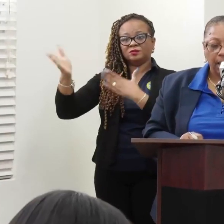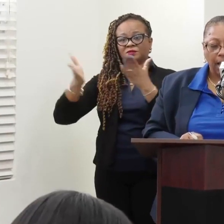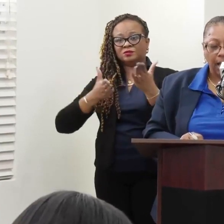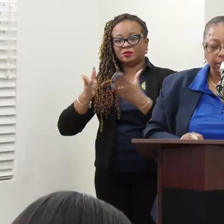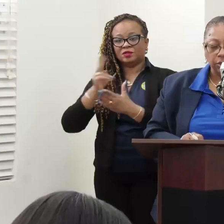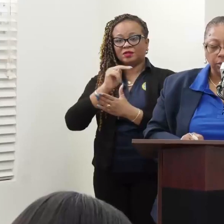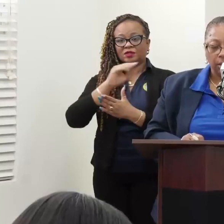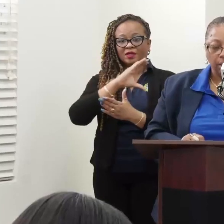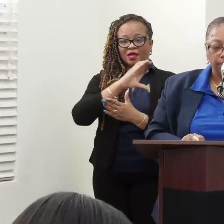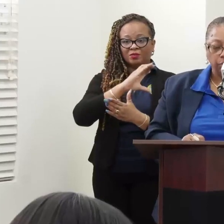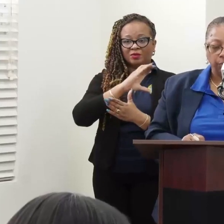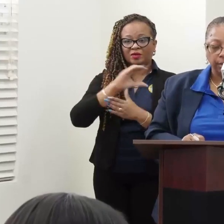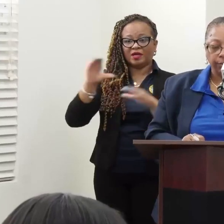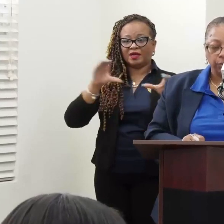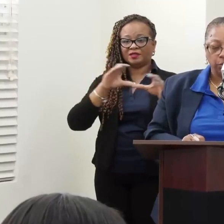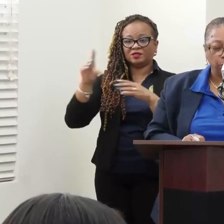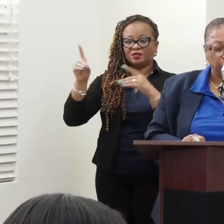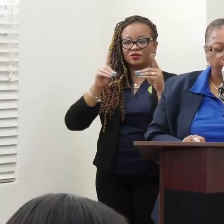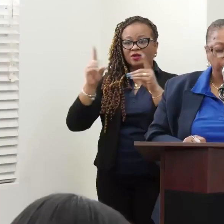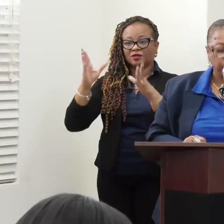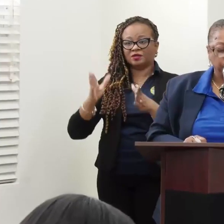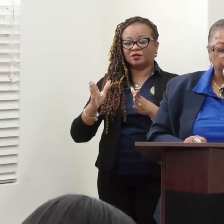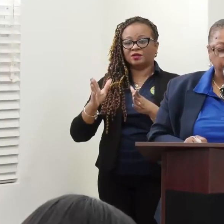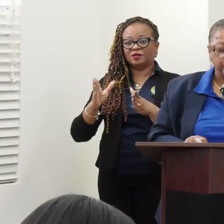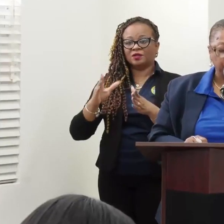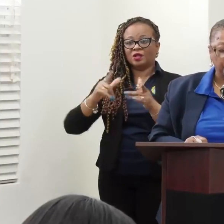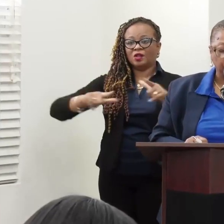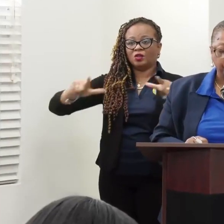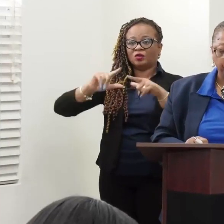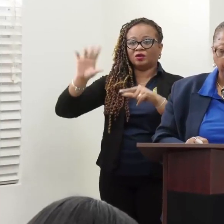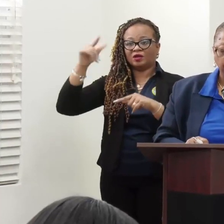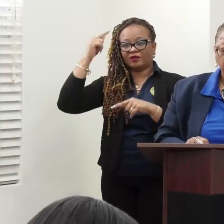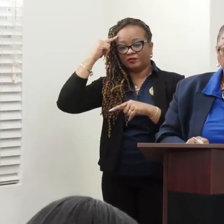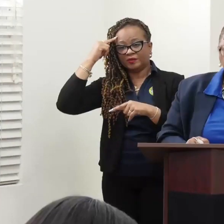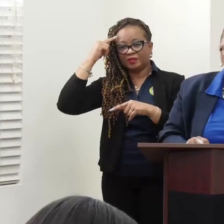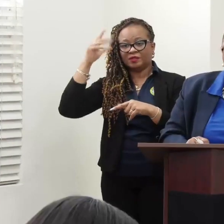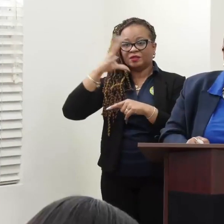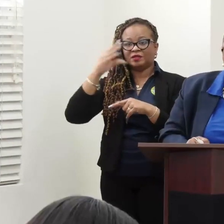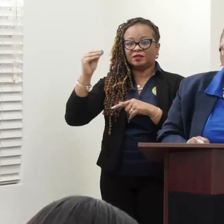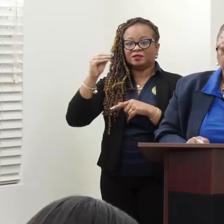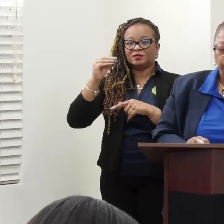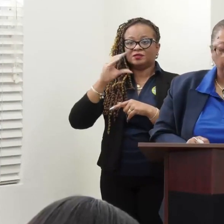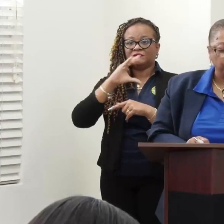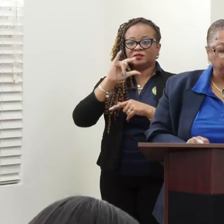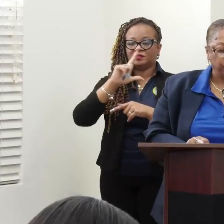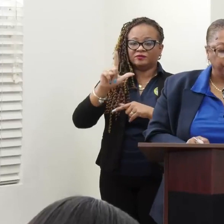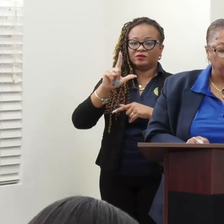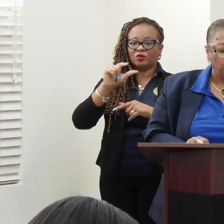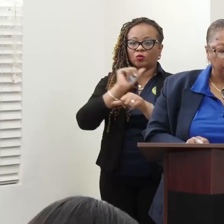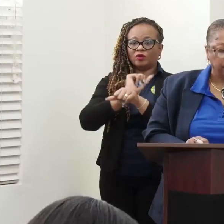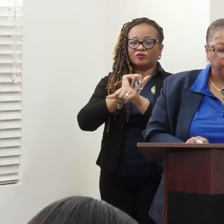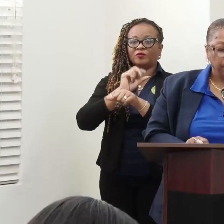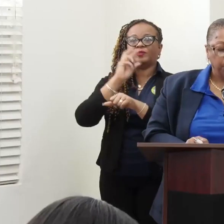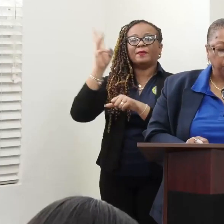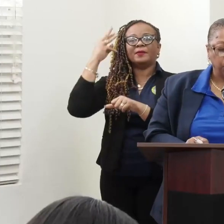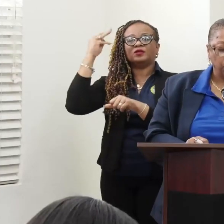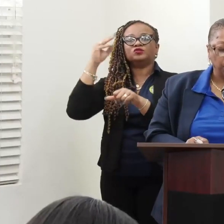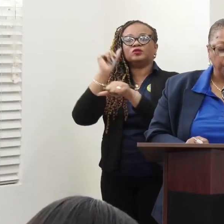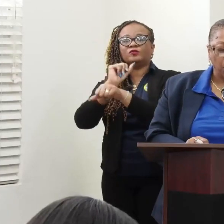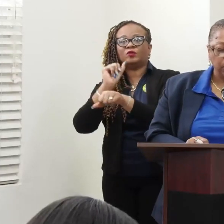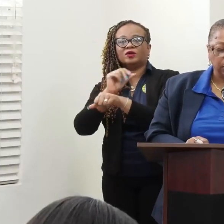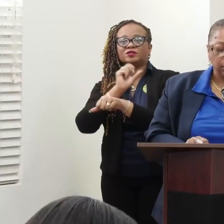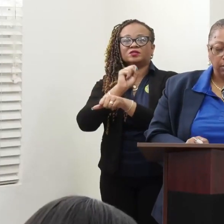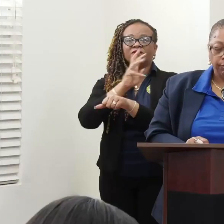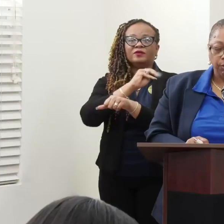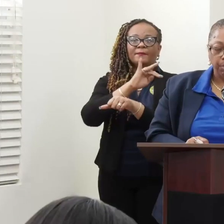Campbell, Acting Director for Local Government, Ms. Bahia Hepburn, Civil Works from Ministry of Works, Mr.